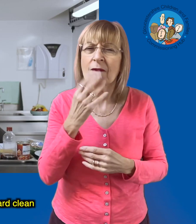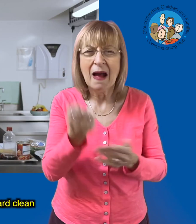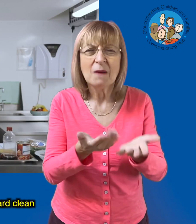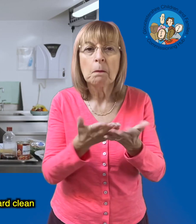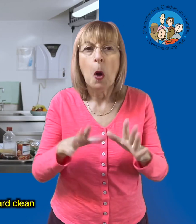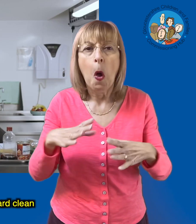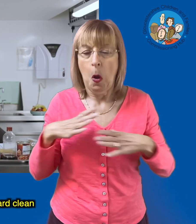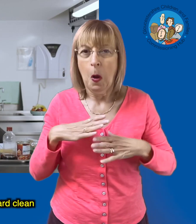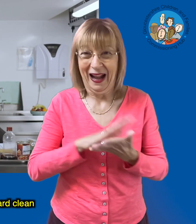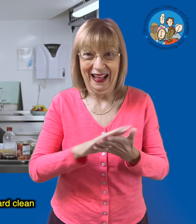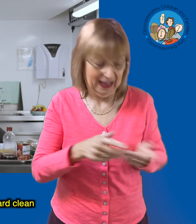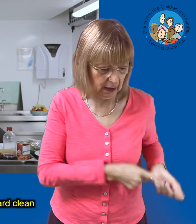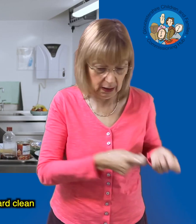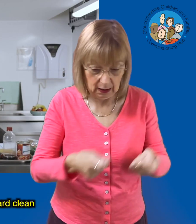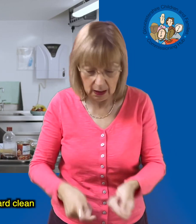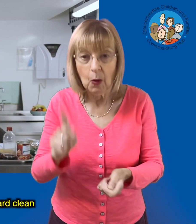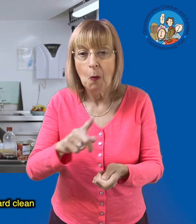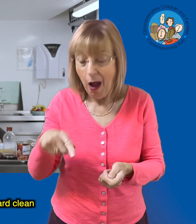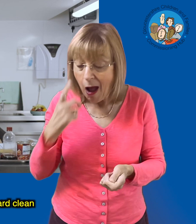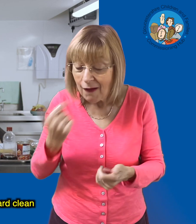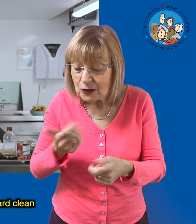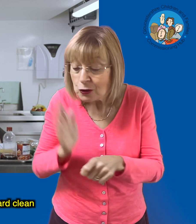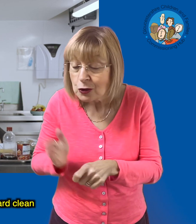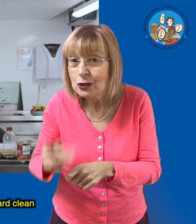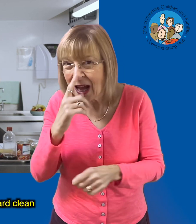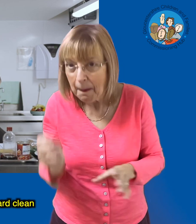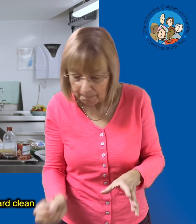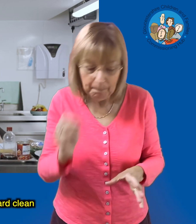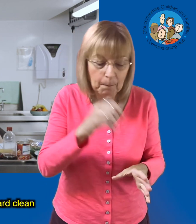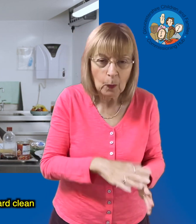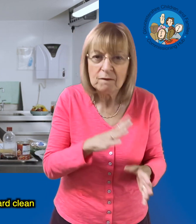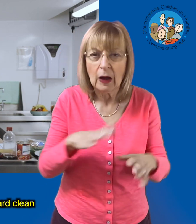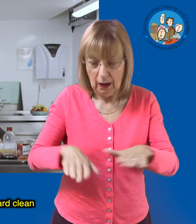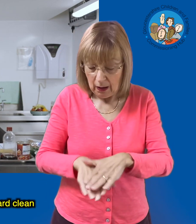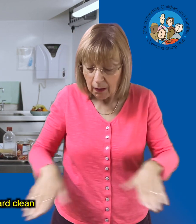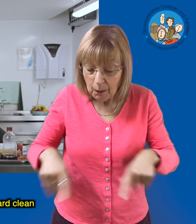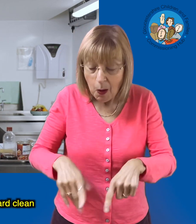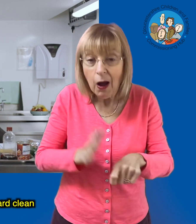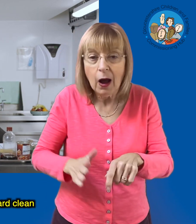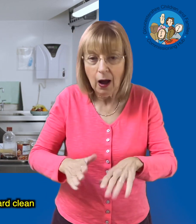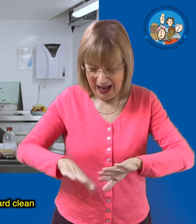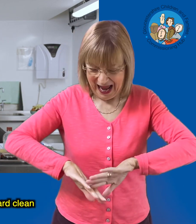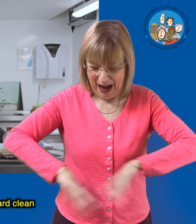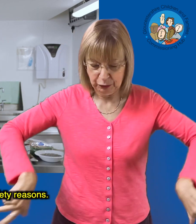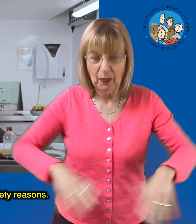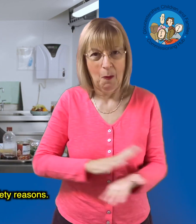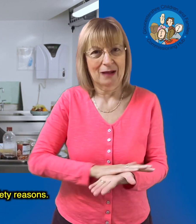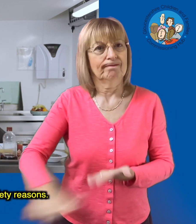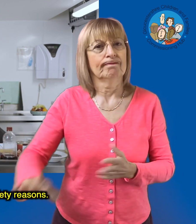And then it's always beneficial then to have a bowl just to put your diced onion in to keep your board